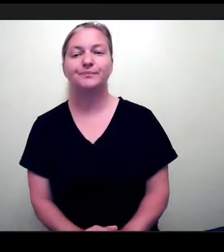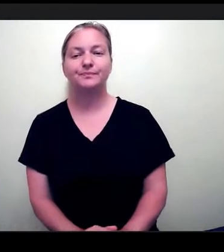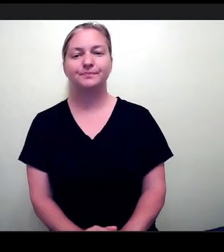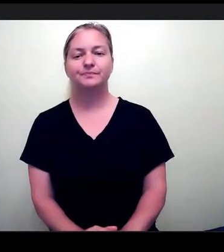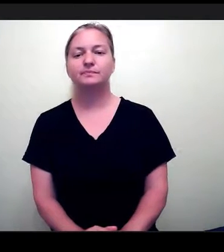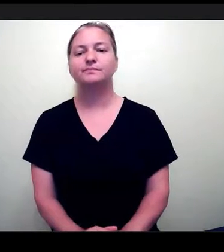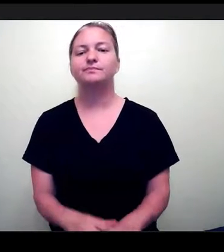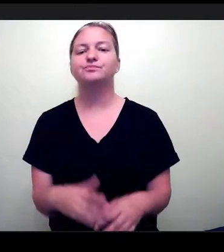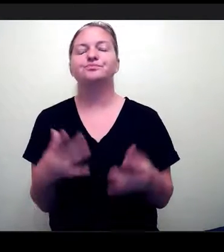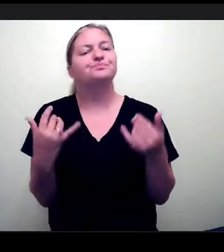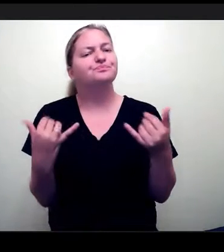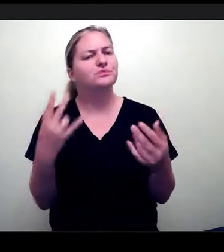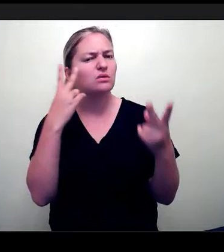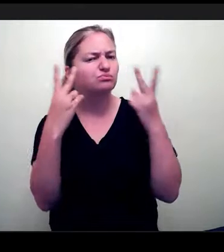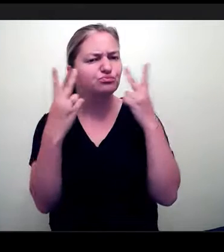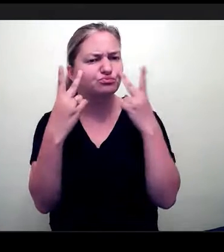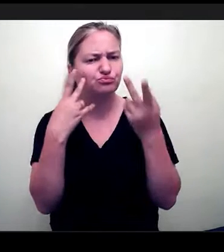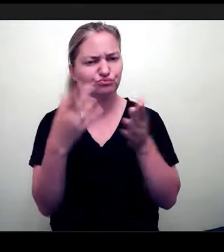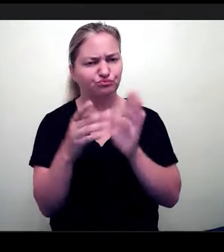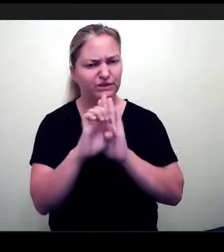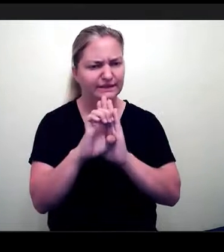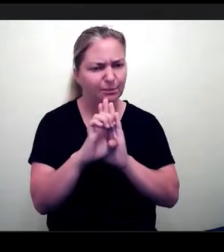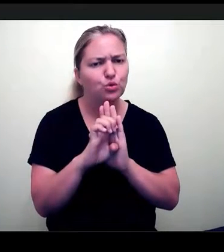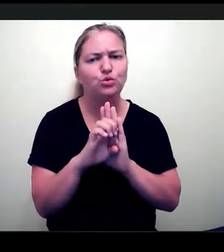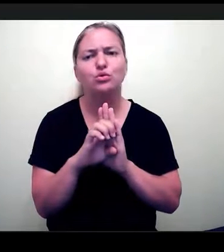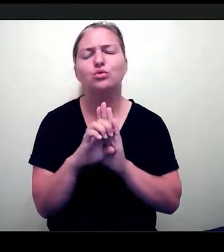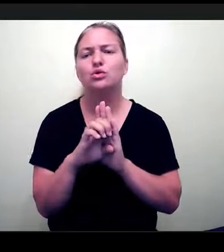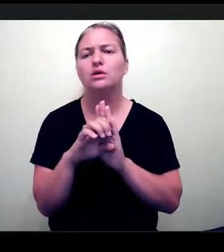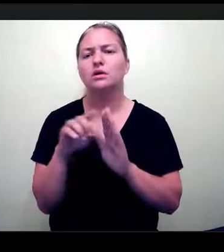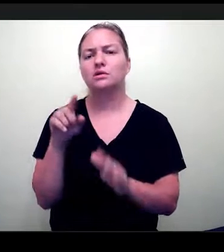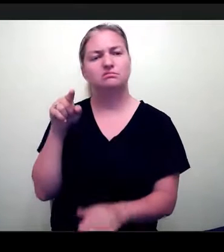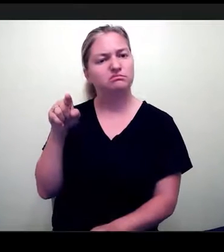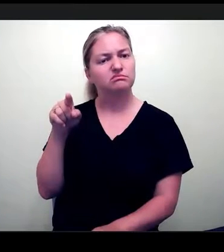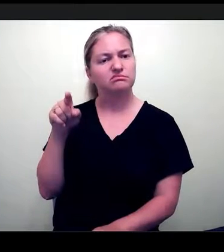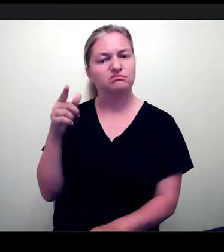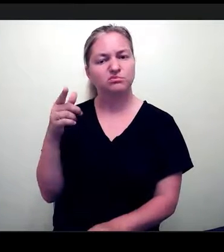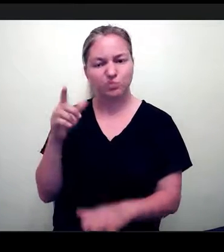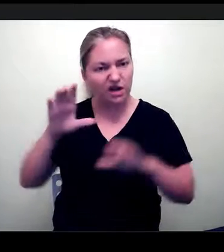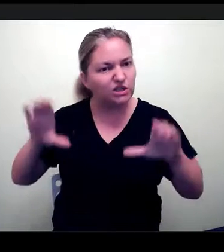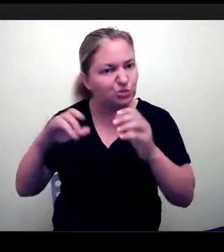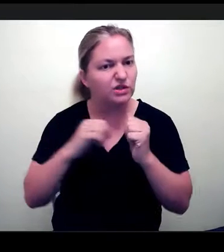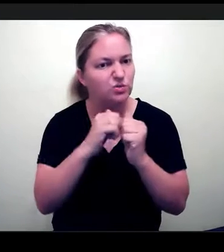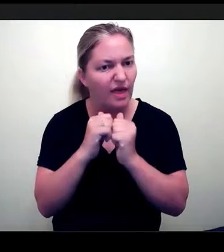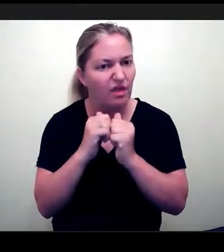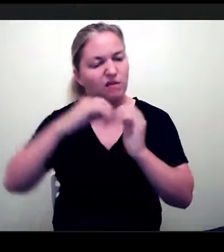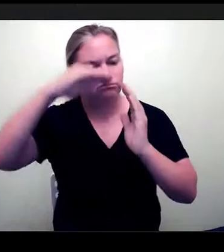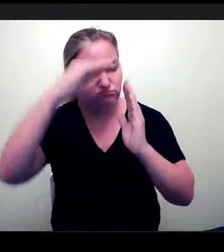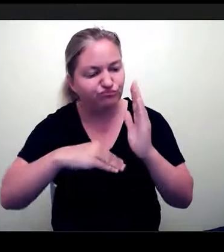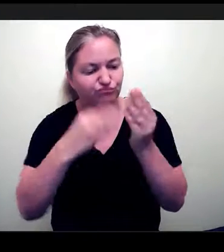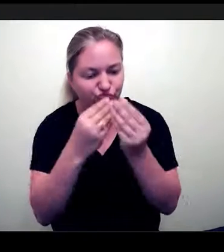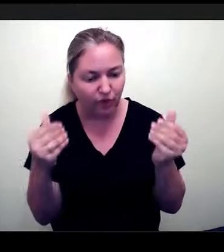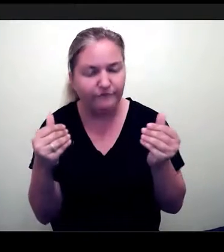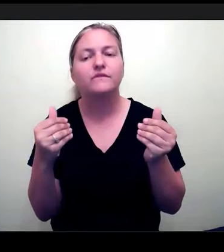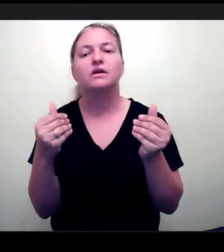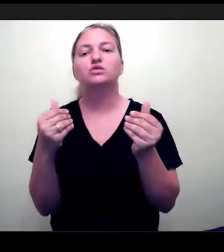So let's take a look at this example. We're going to do it together. Example